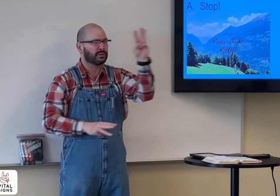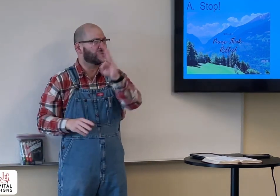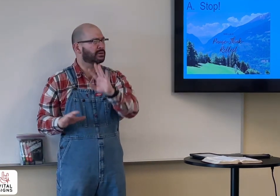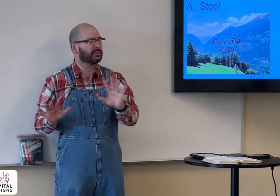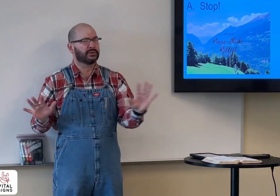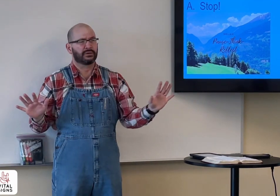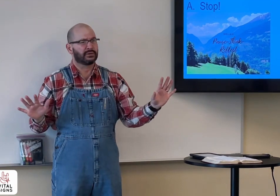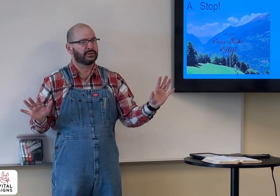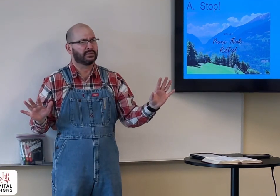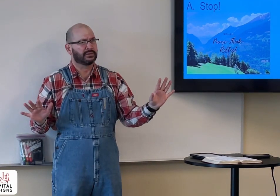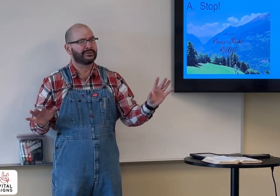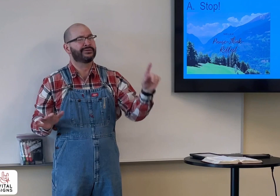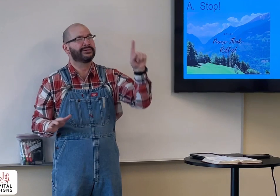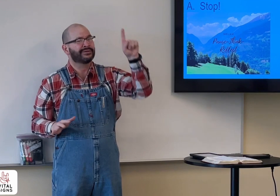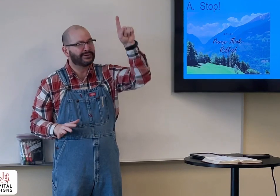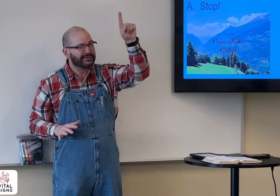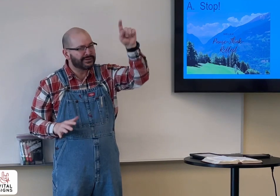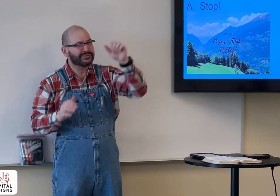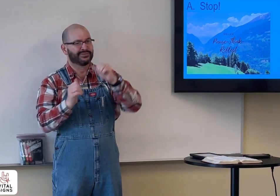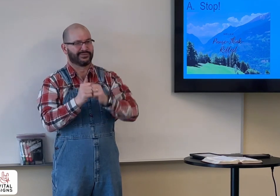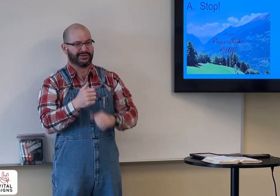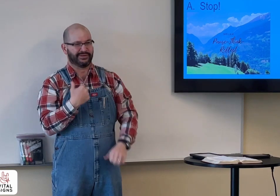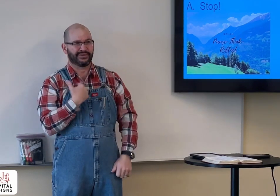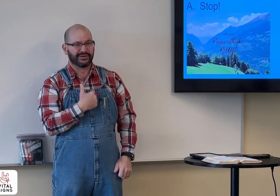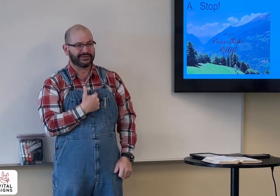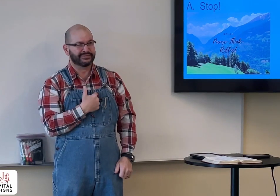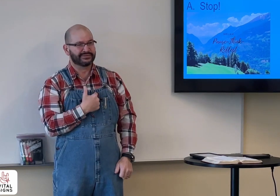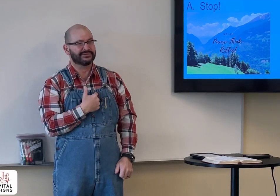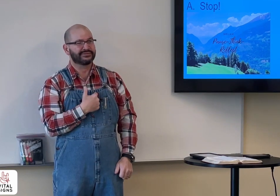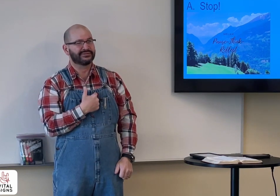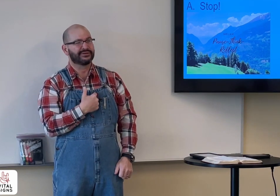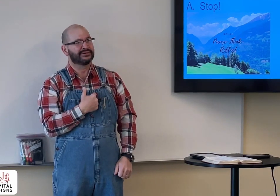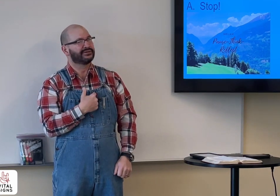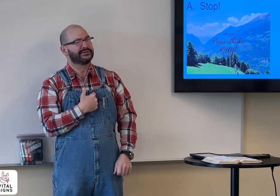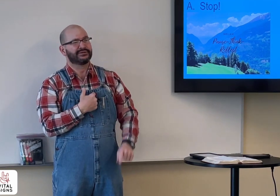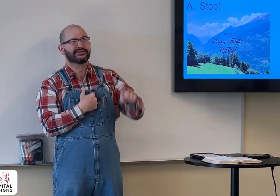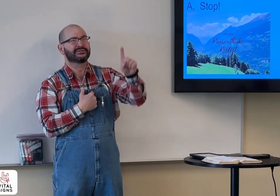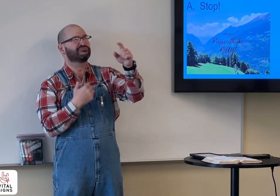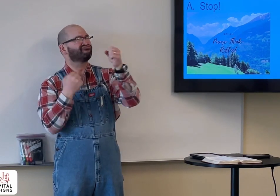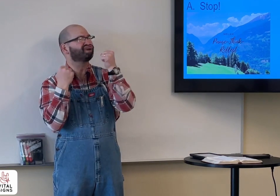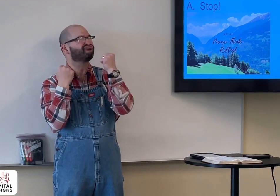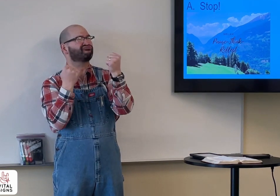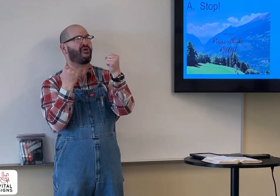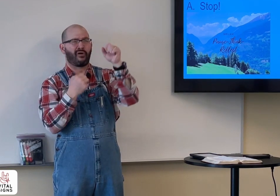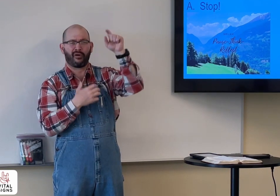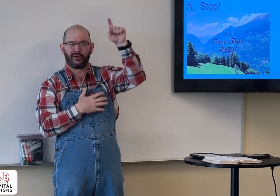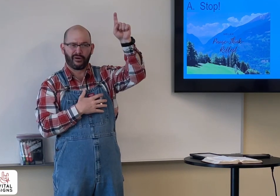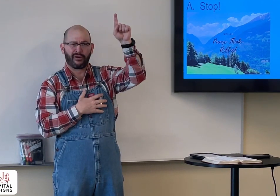Don't worry about that. God is with us. He is our strength.